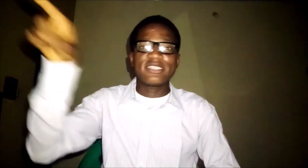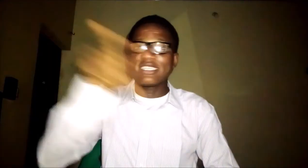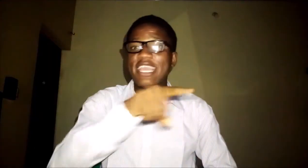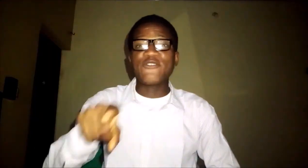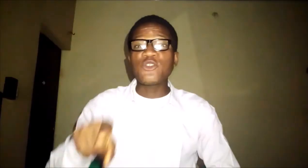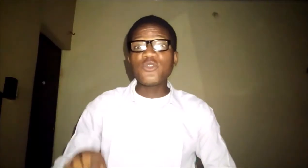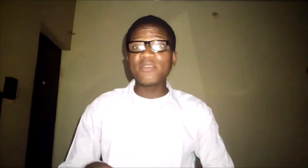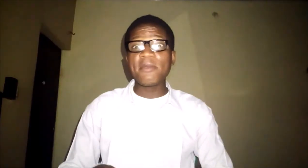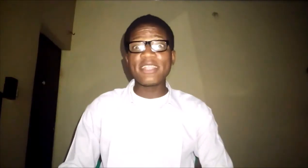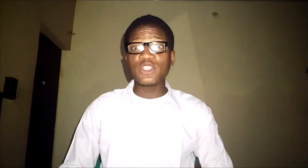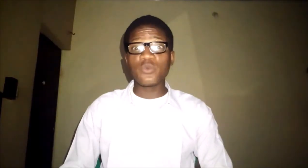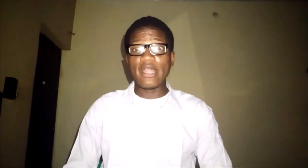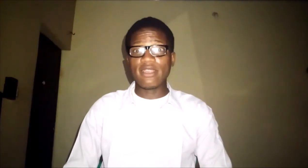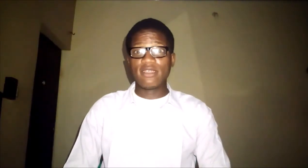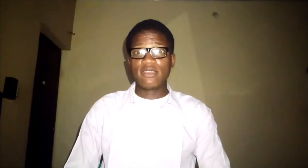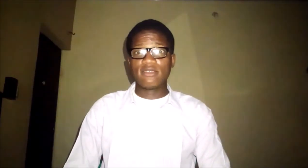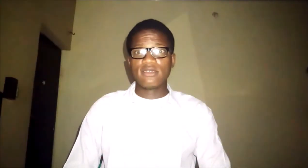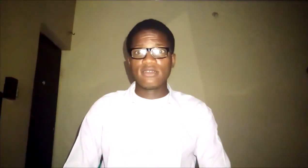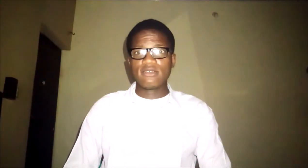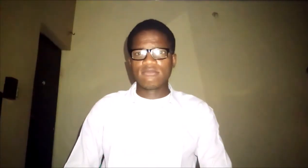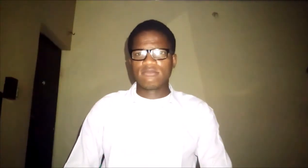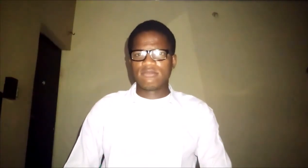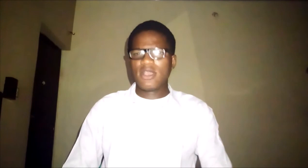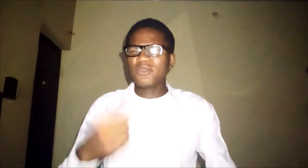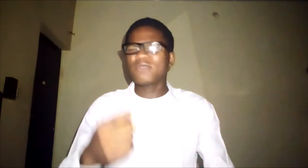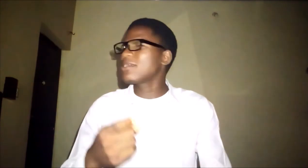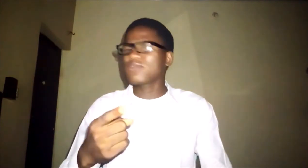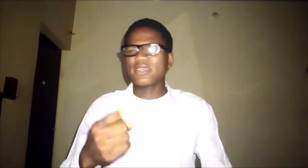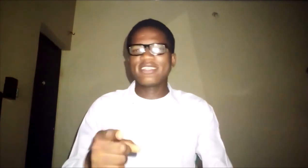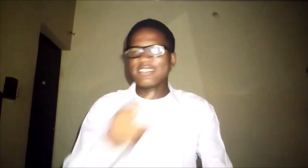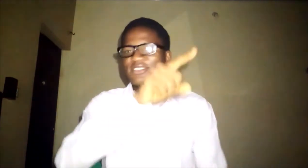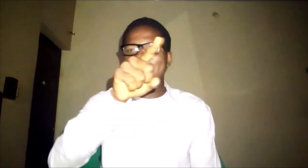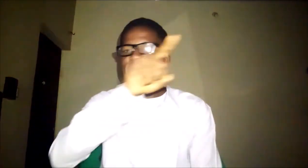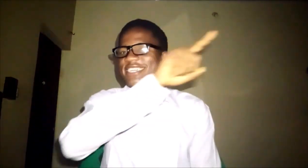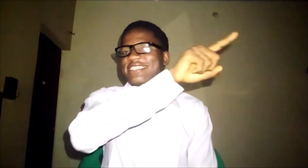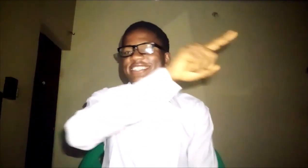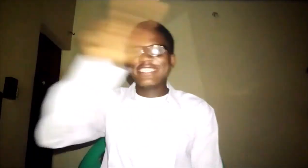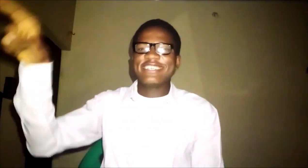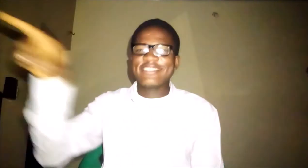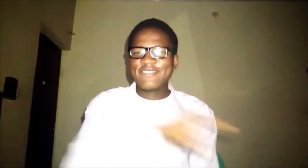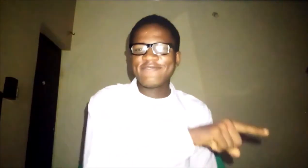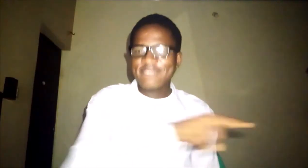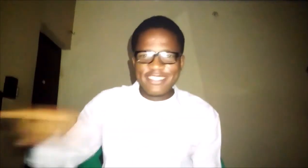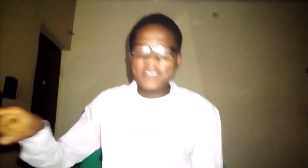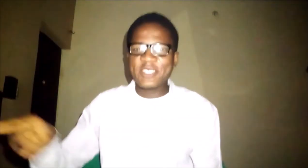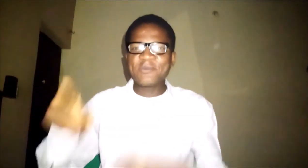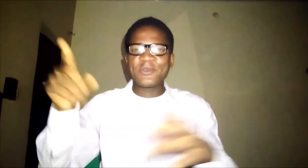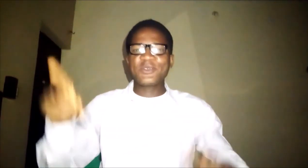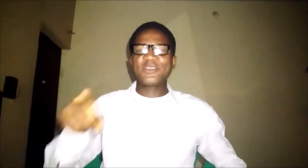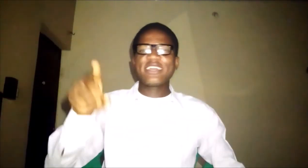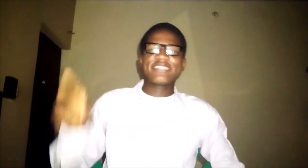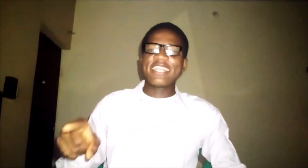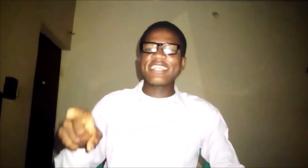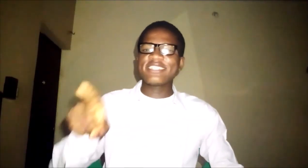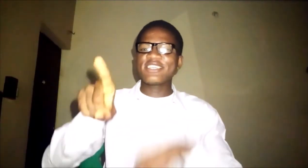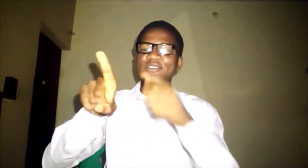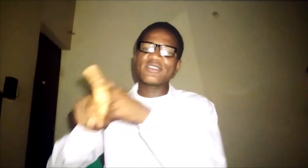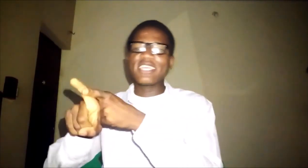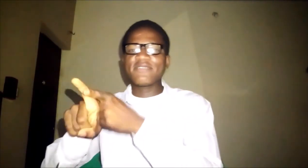in the air. If you don't remember this one, how would you remember this one? It's just Z. So it's simple. So sign letter Z, use your index